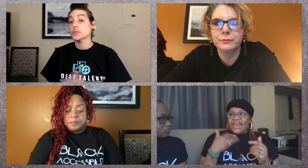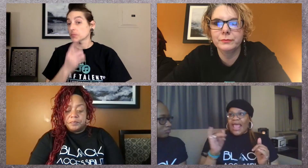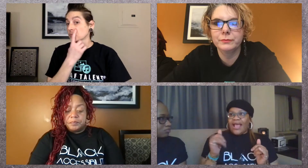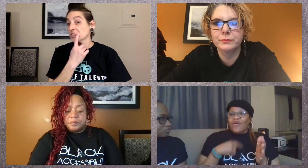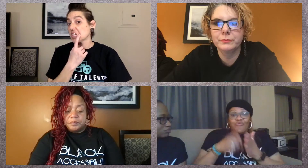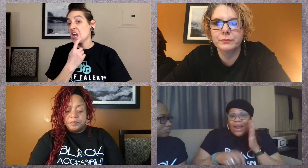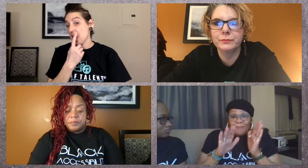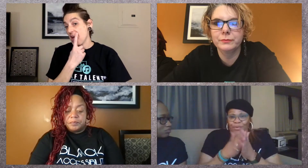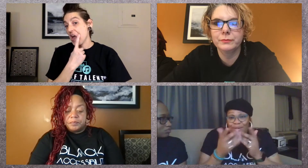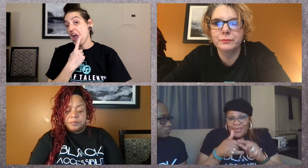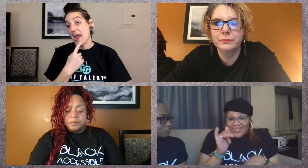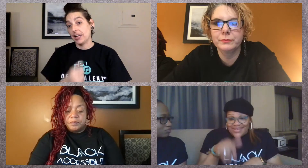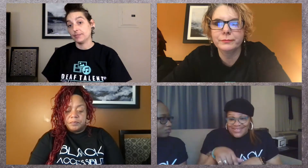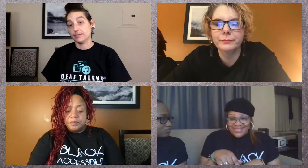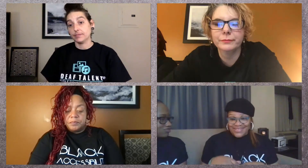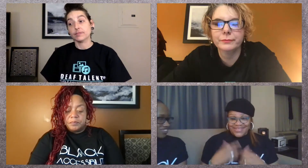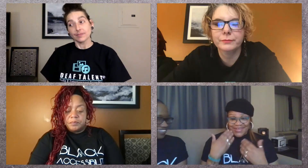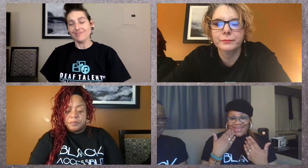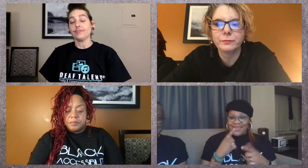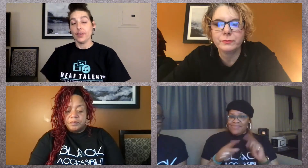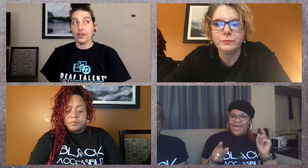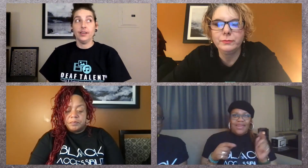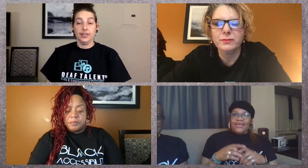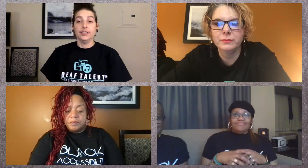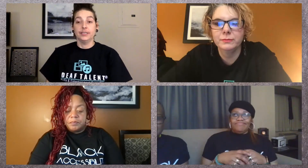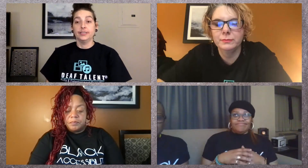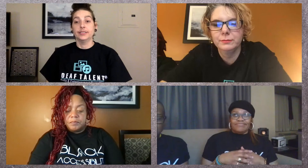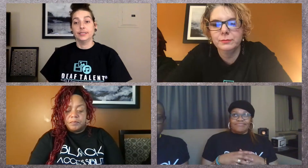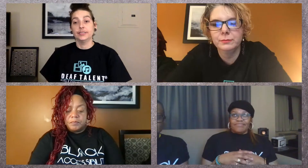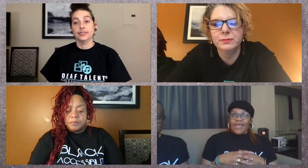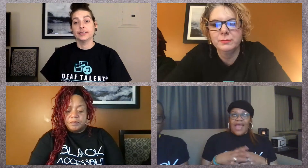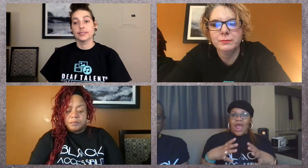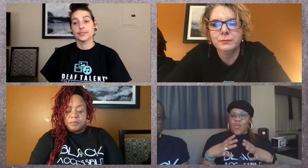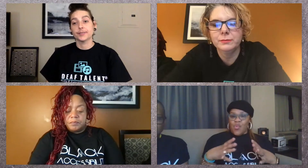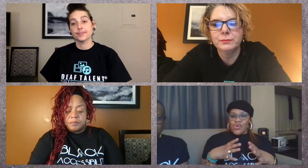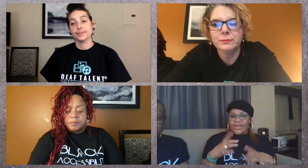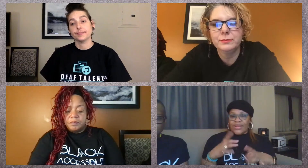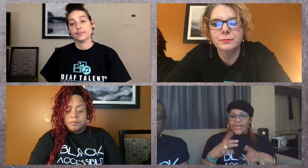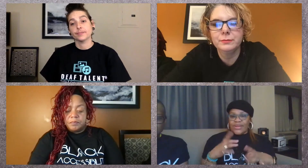this shit happens. I feel like I could write a book about this.